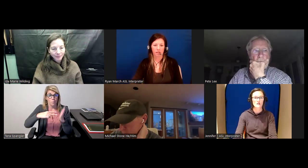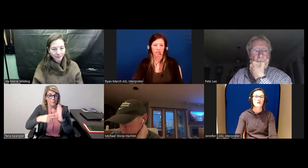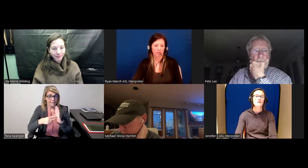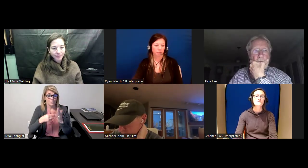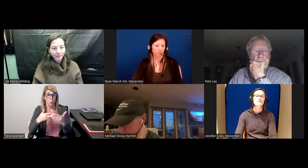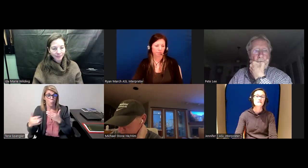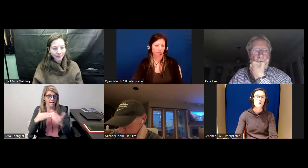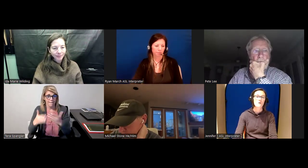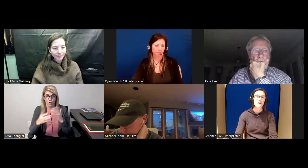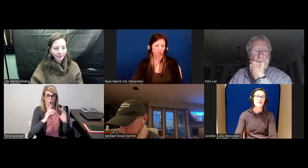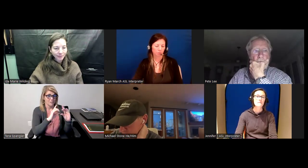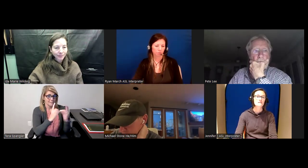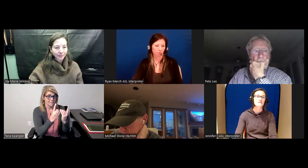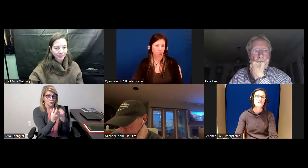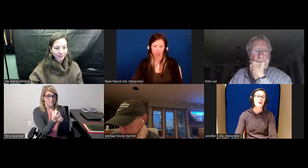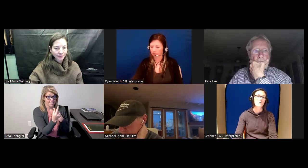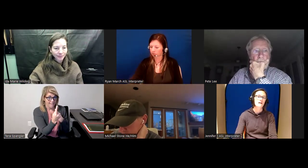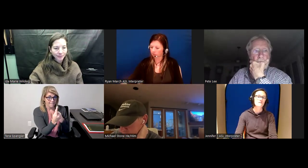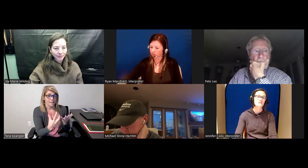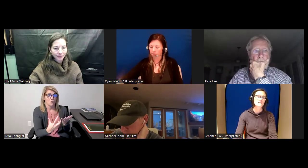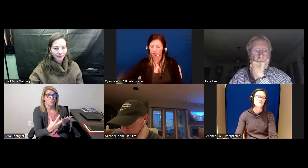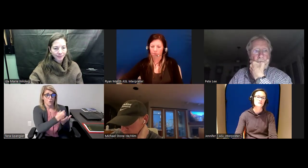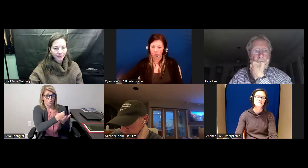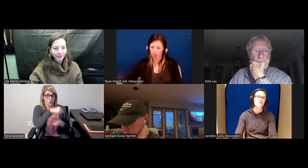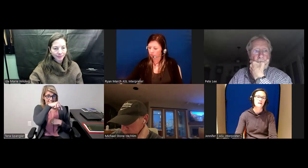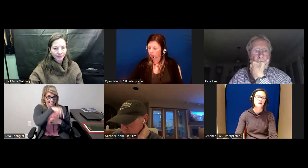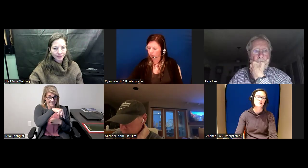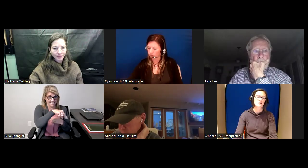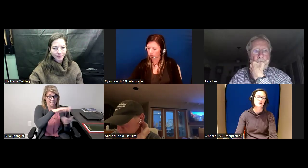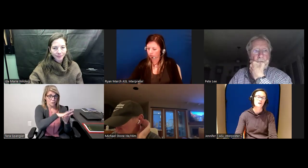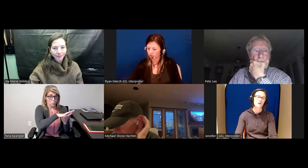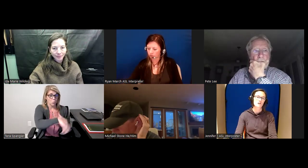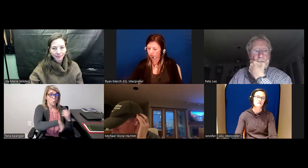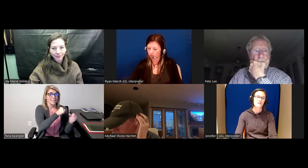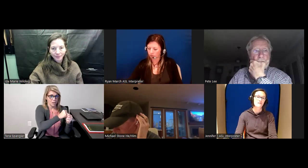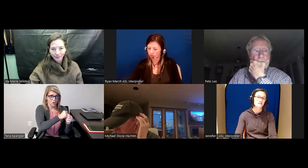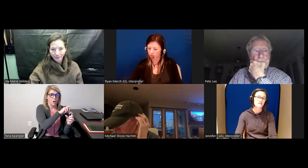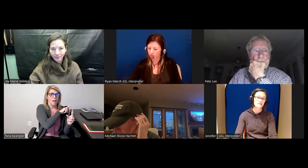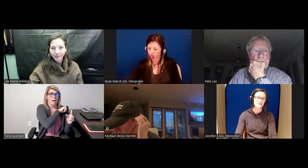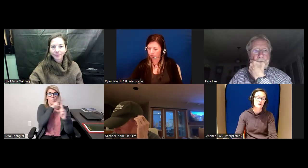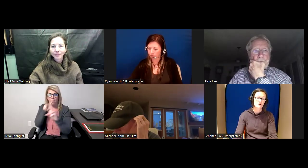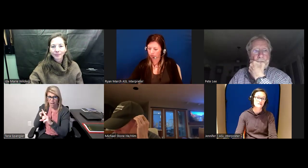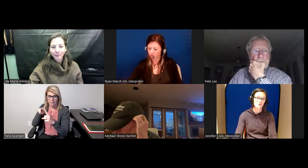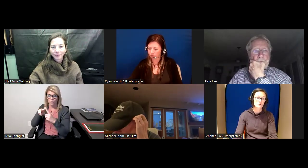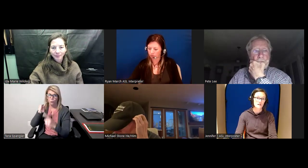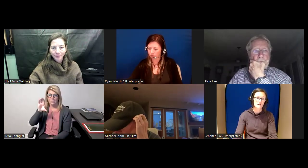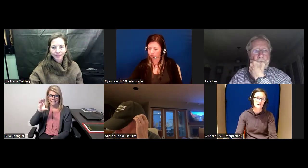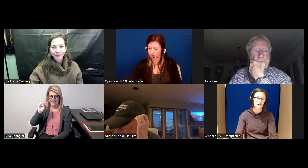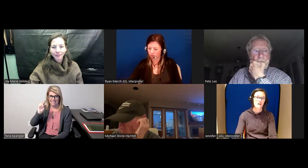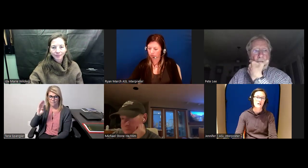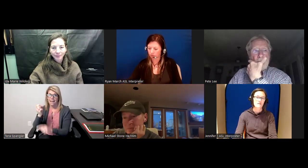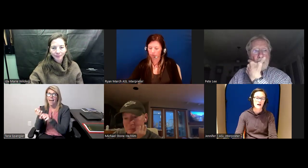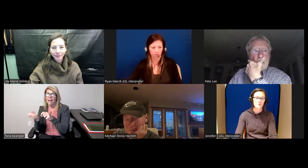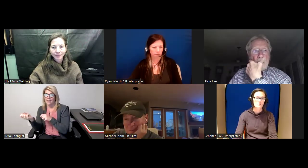11. So it means that whatever District 11 earns this year, school